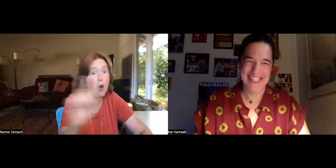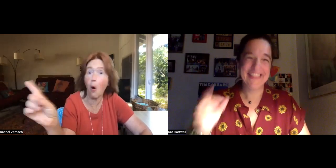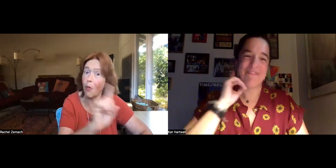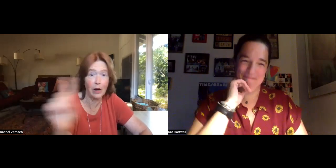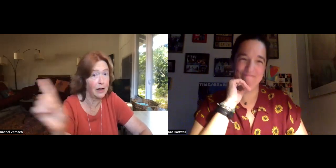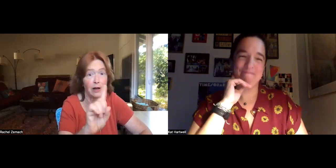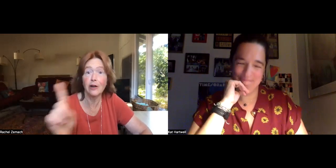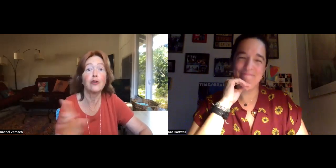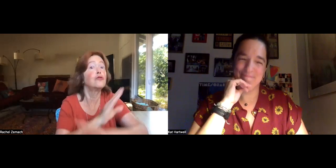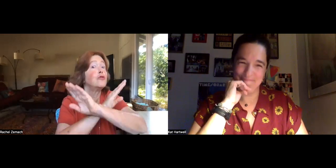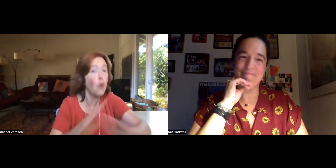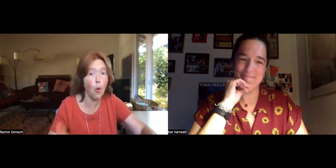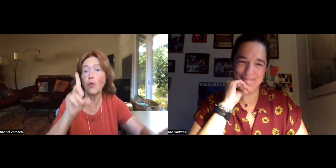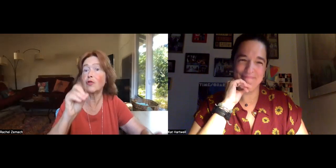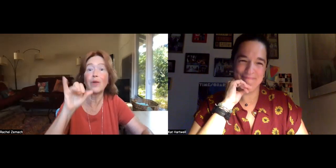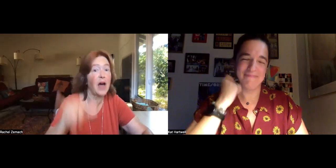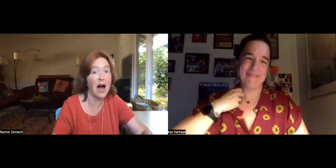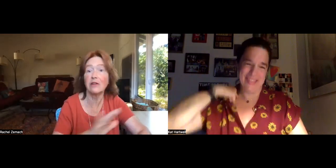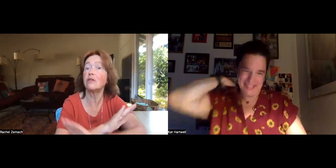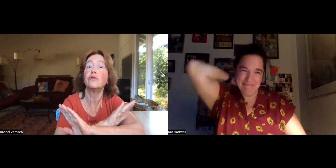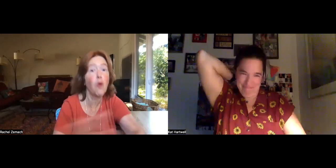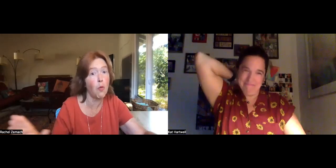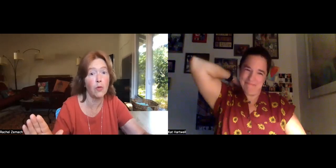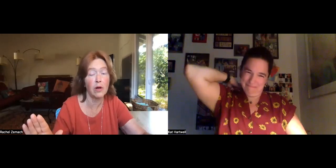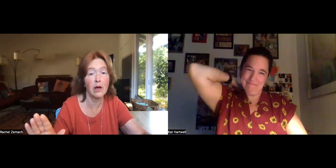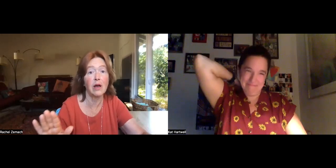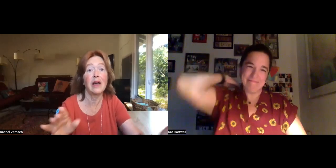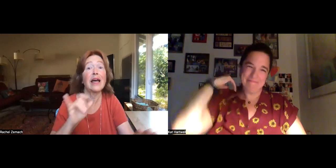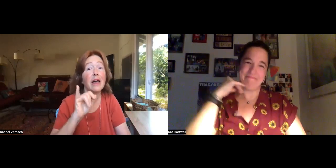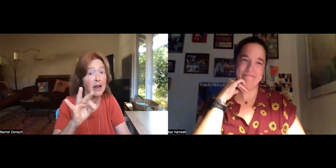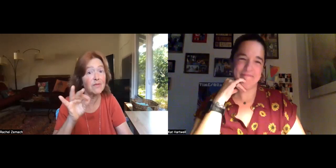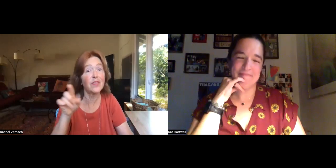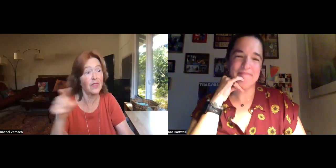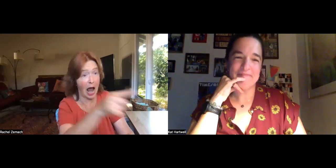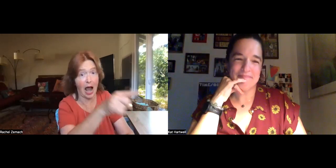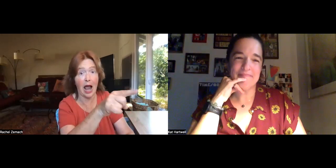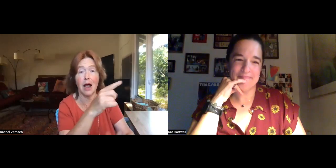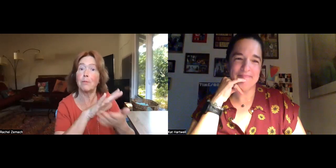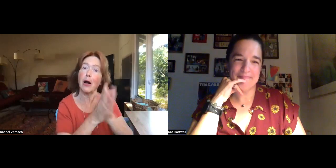No, don't do that. No, if